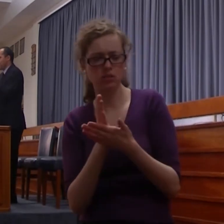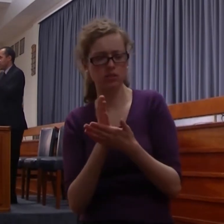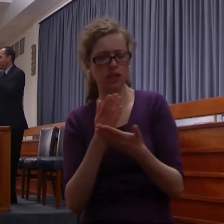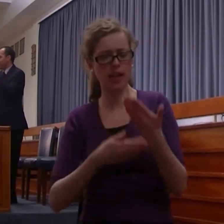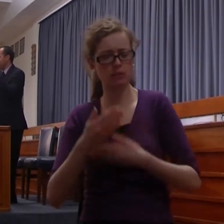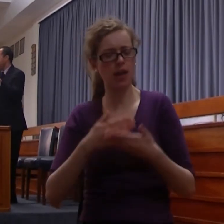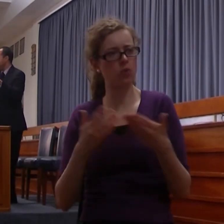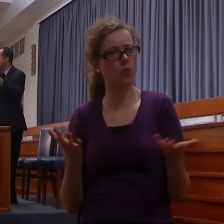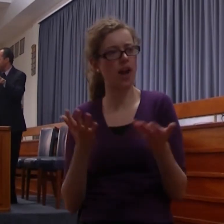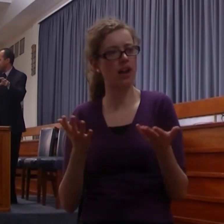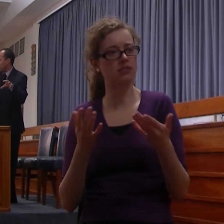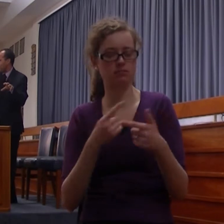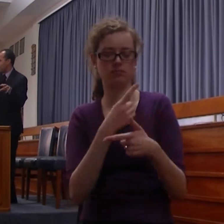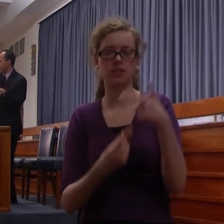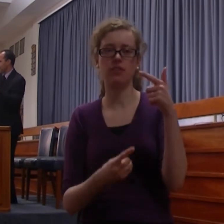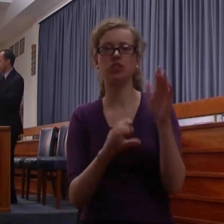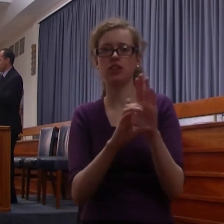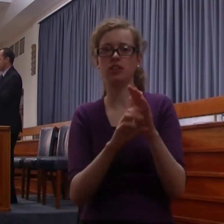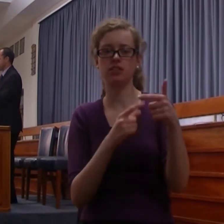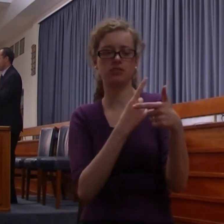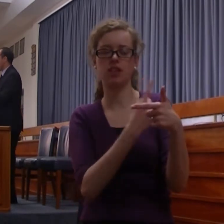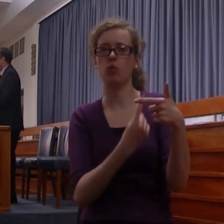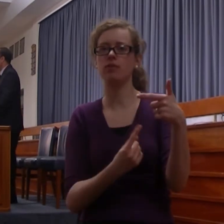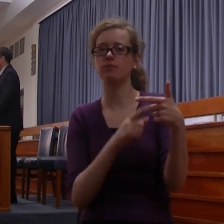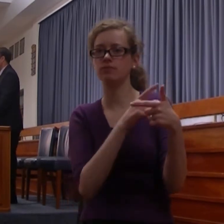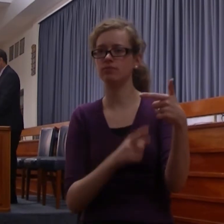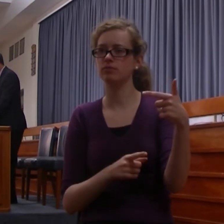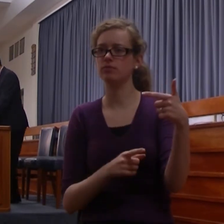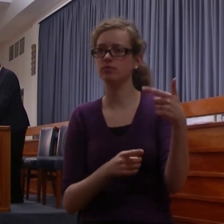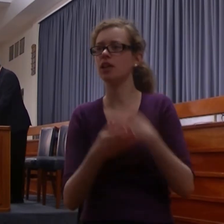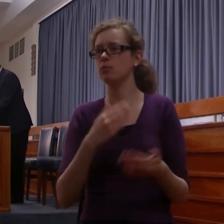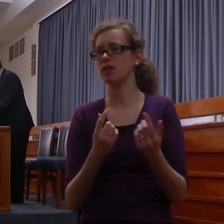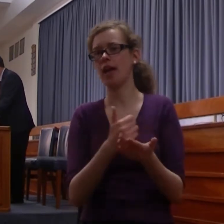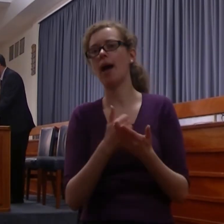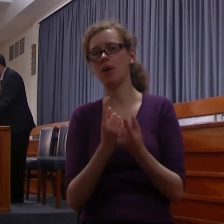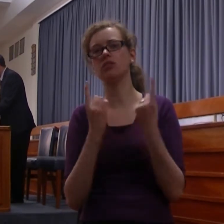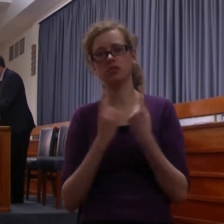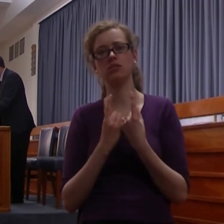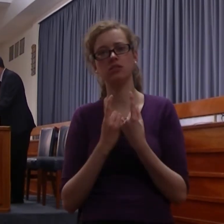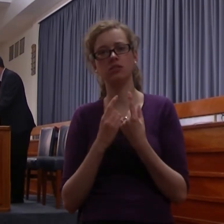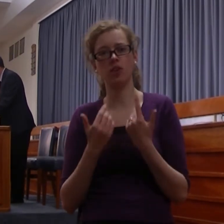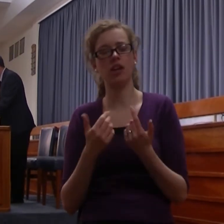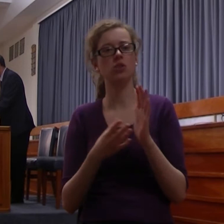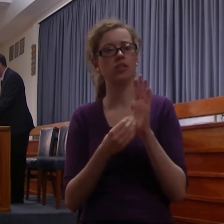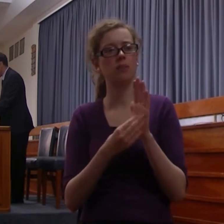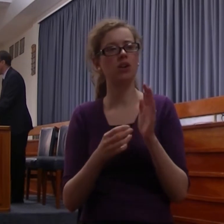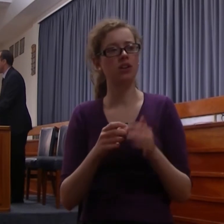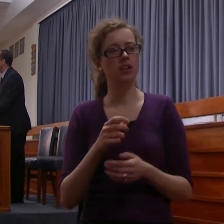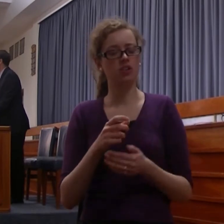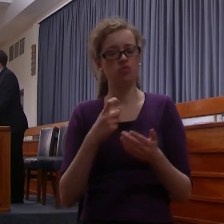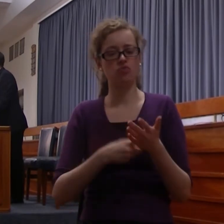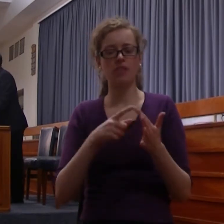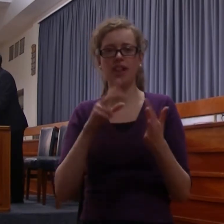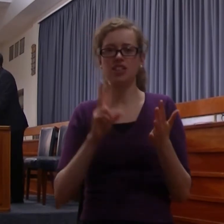will find some aspect, a little bit of each aspect described to us, which you find in each of the seven